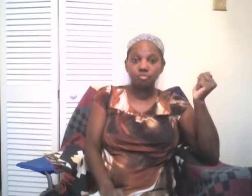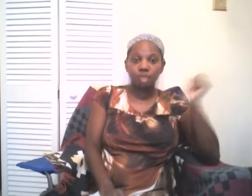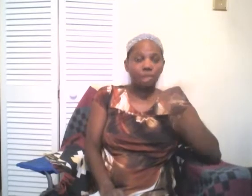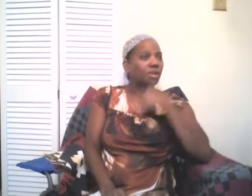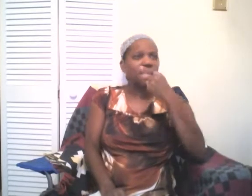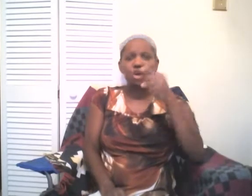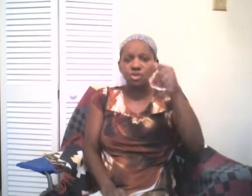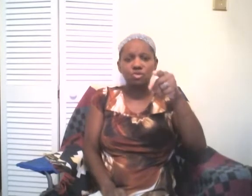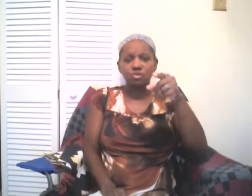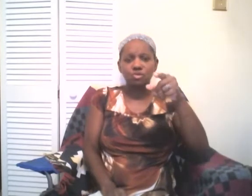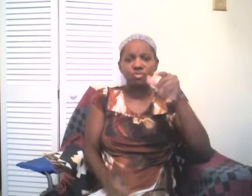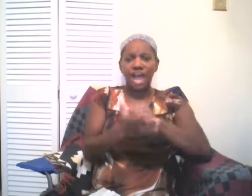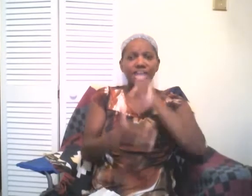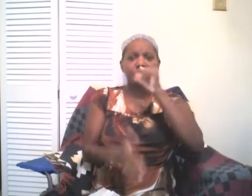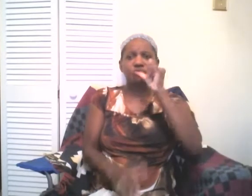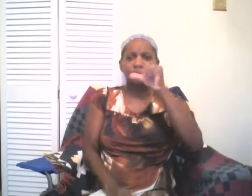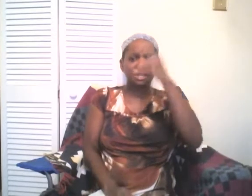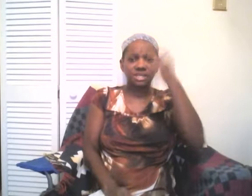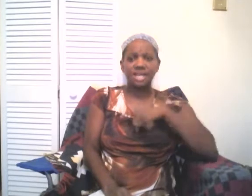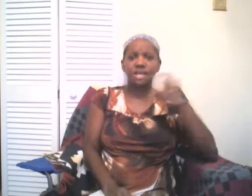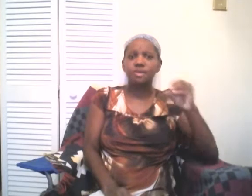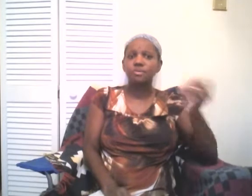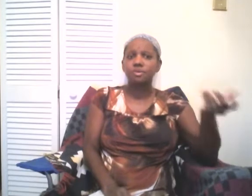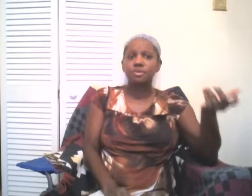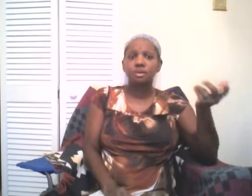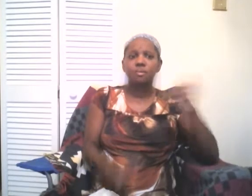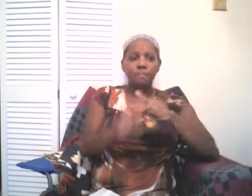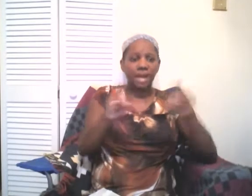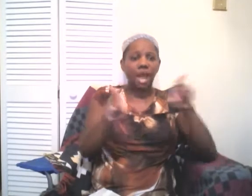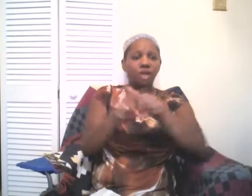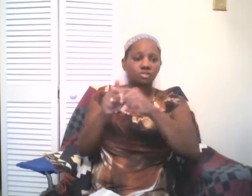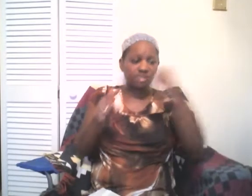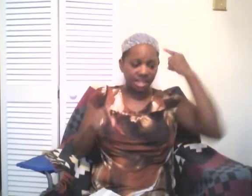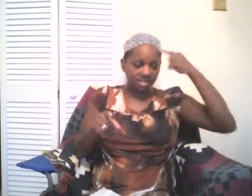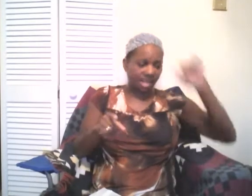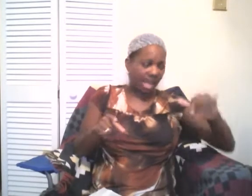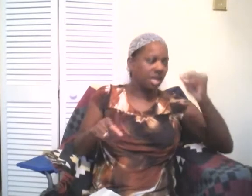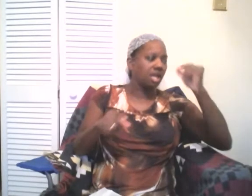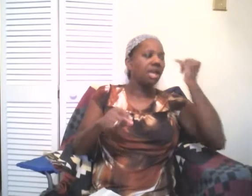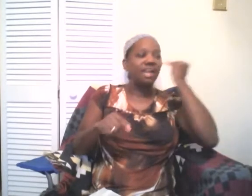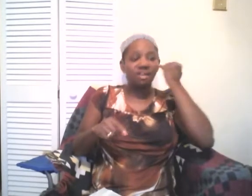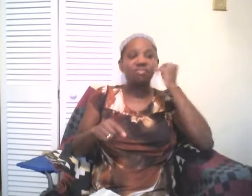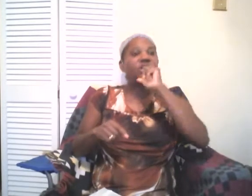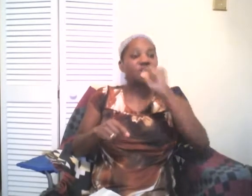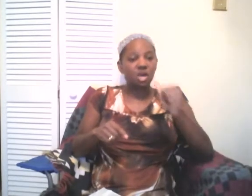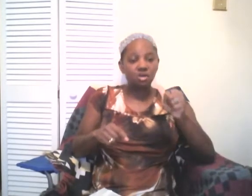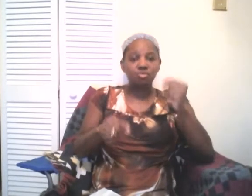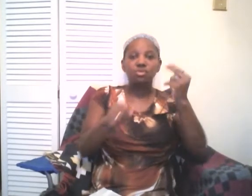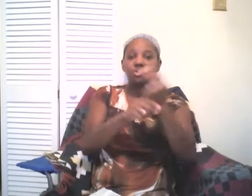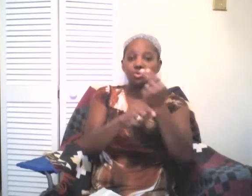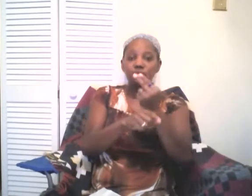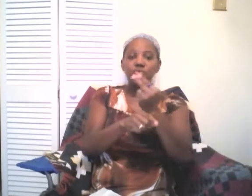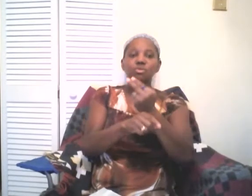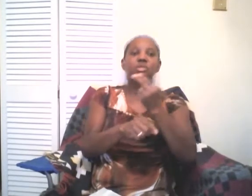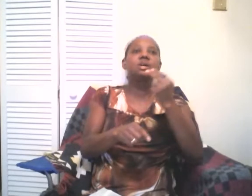I'm not going to tell you that I don't drink right here. But I also think that if we don't